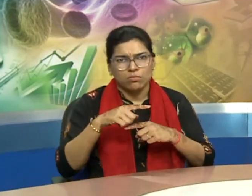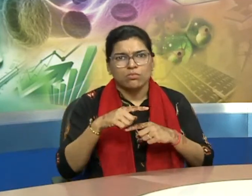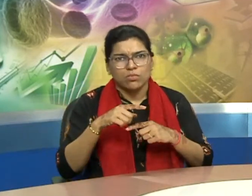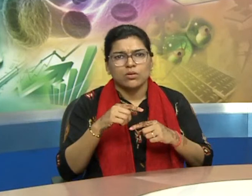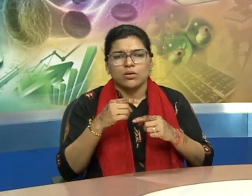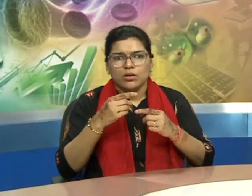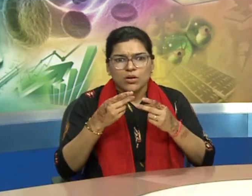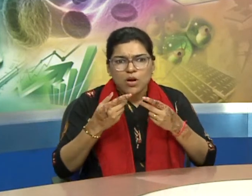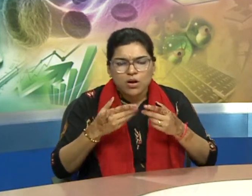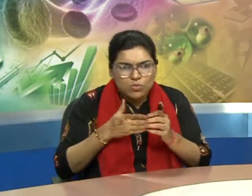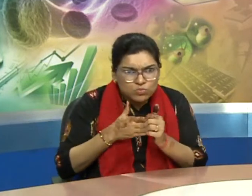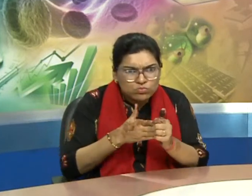user-oriented seminars and workshops.